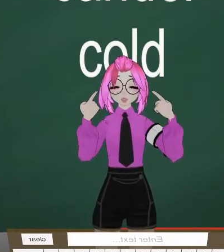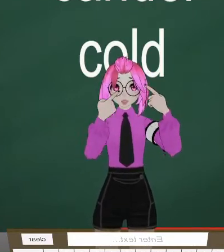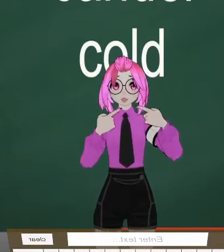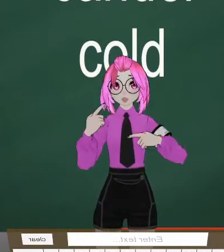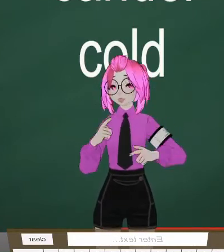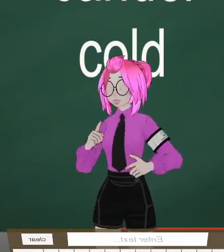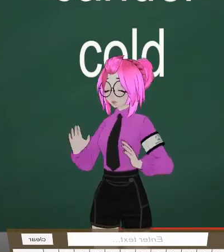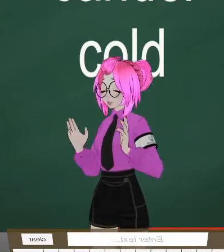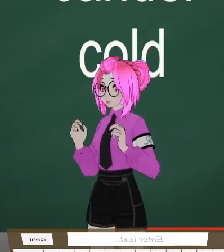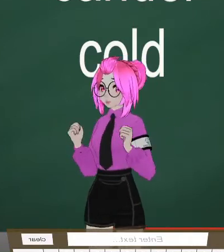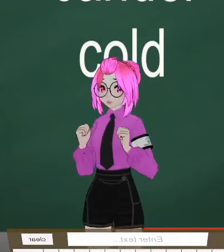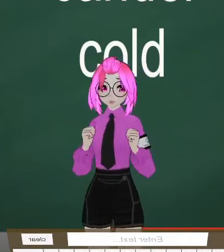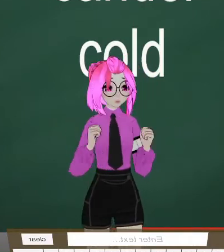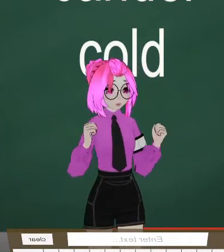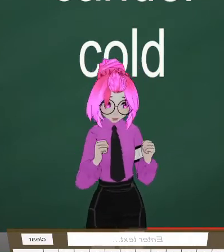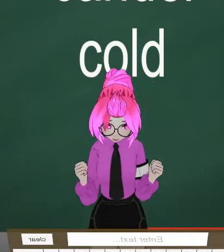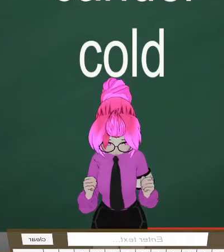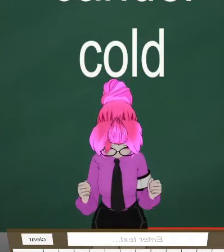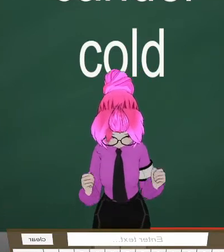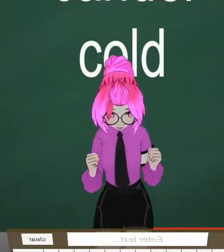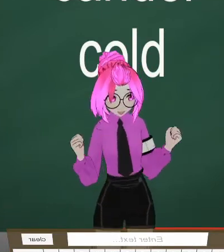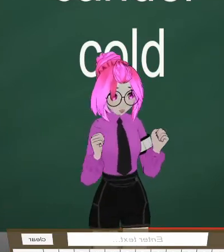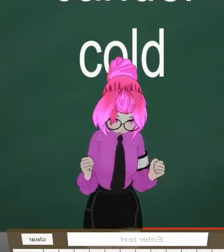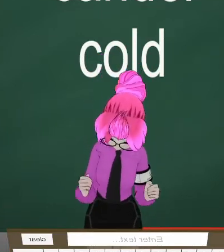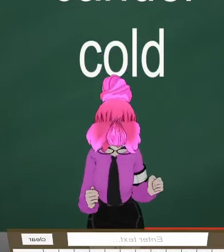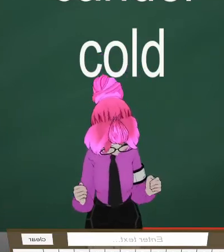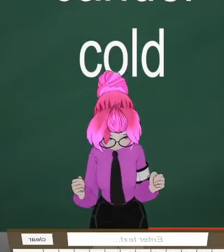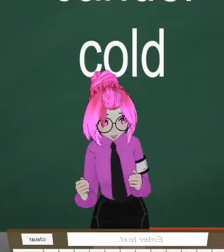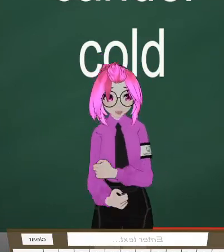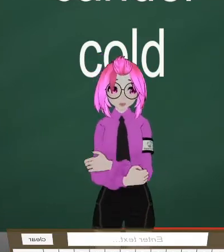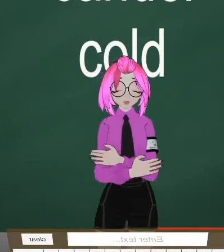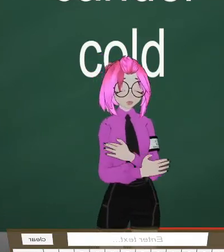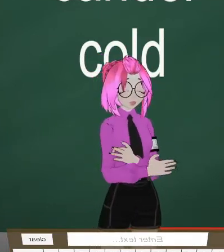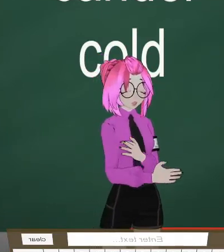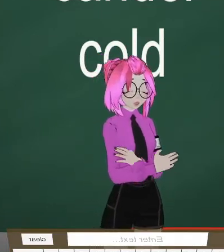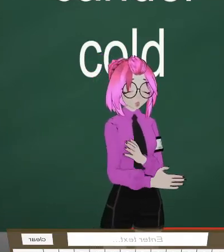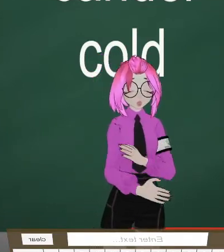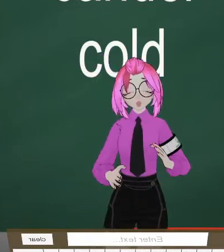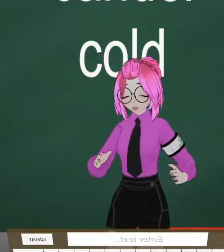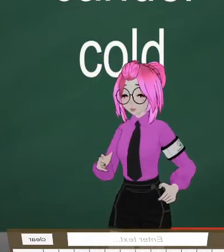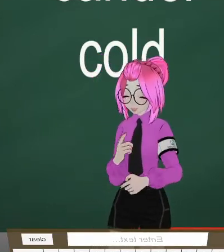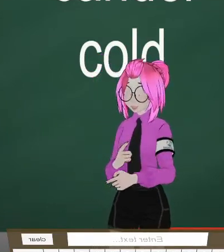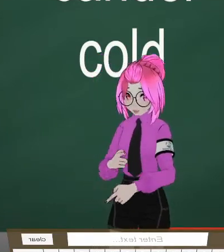that with your face right or you maybe you're shaking even more you're crouching down ah it's so cold right